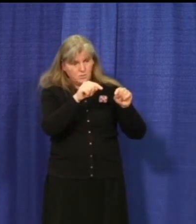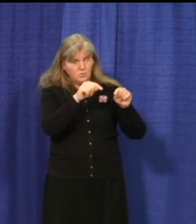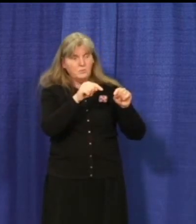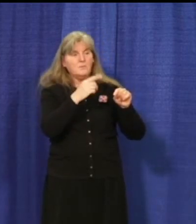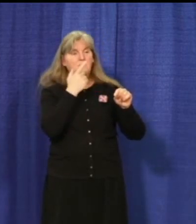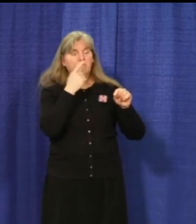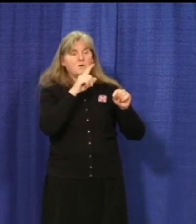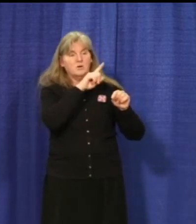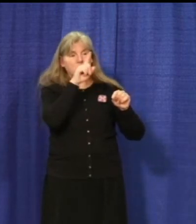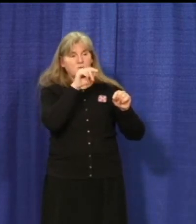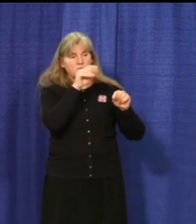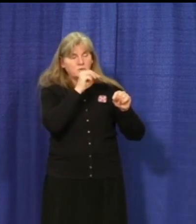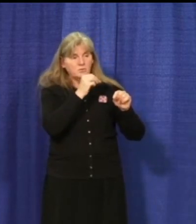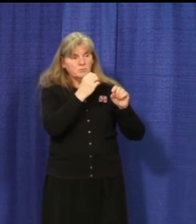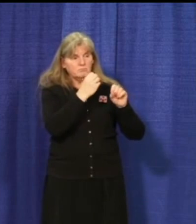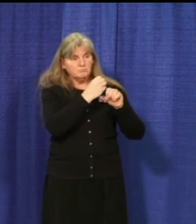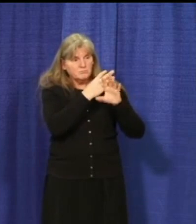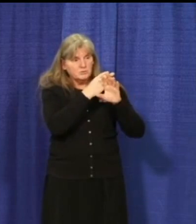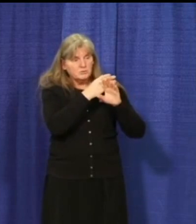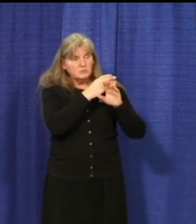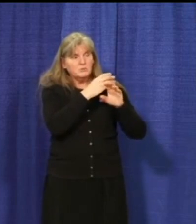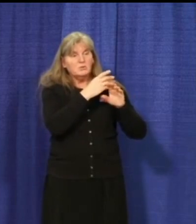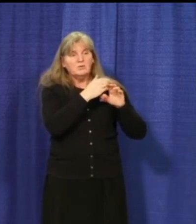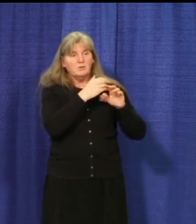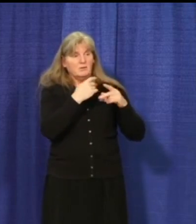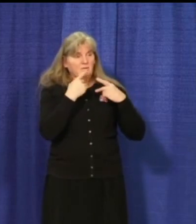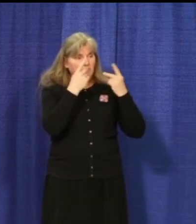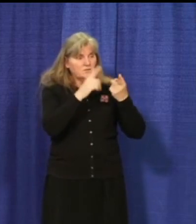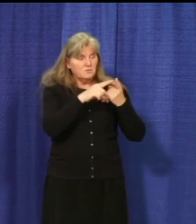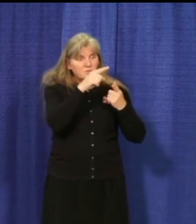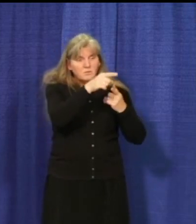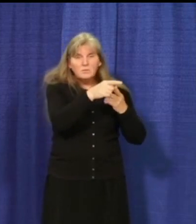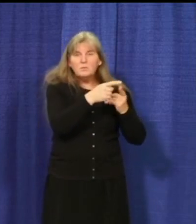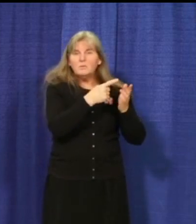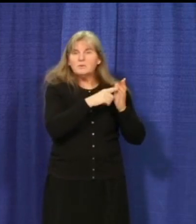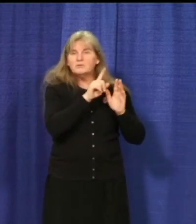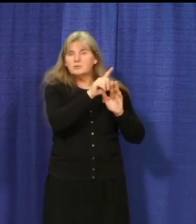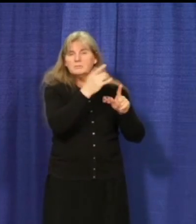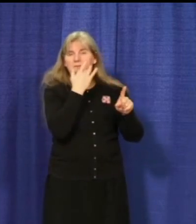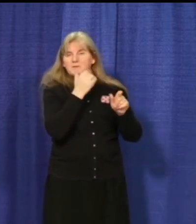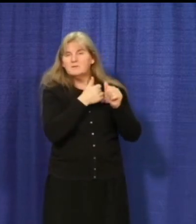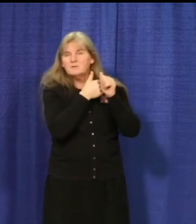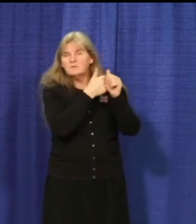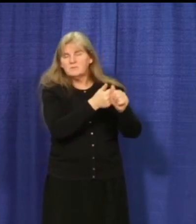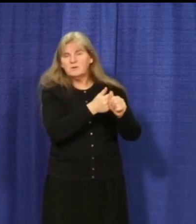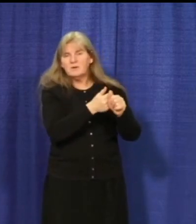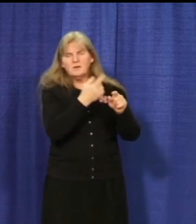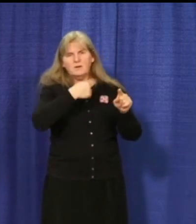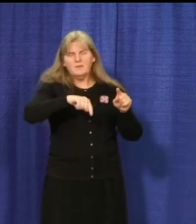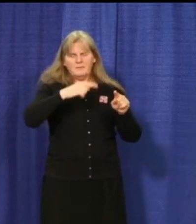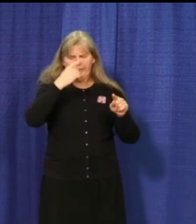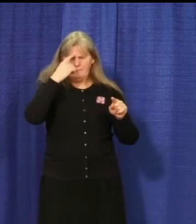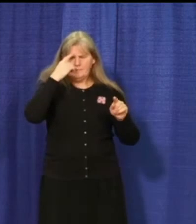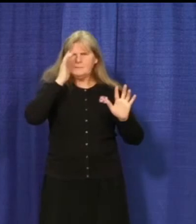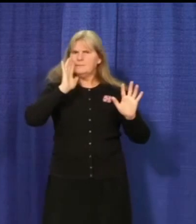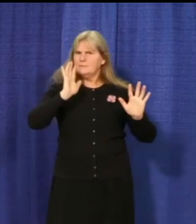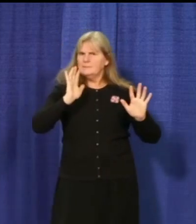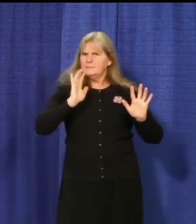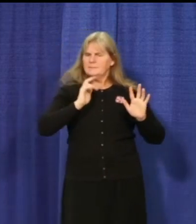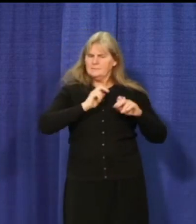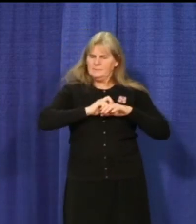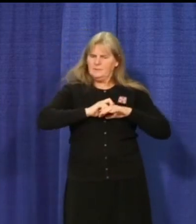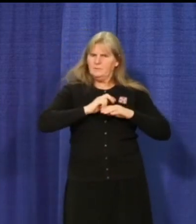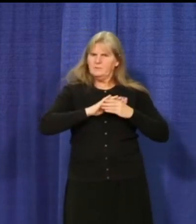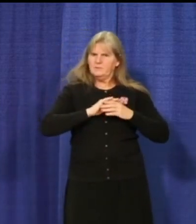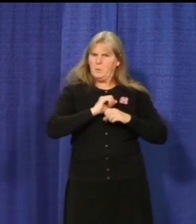by Zoom? If not, we're coming into communities to talk. It's definitely on everybody's minds, the fear of COVID. And what we've